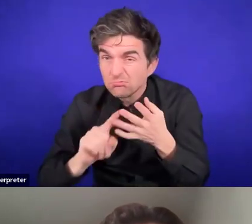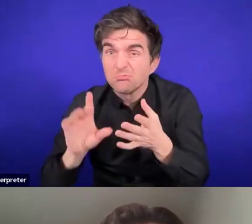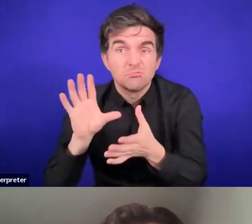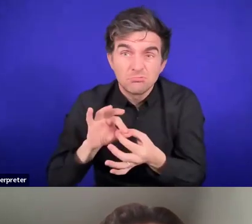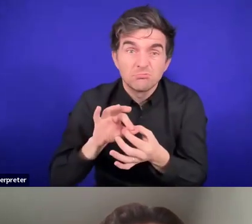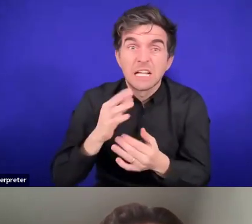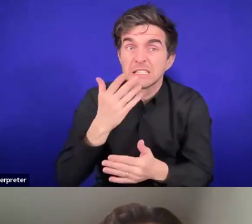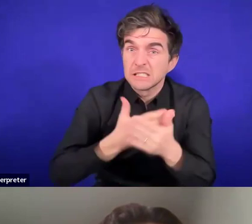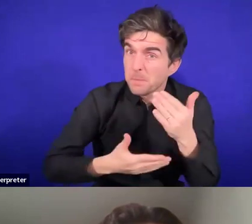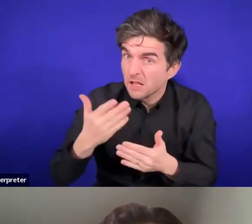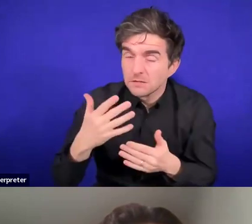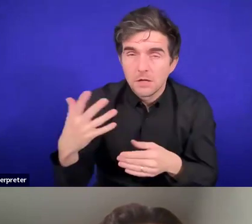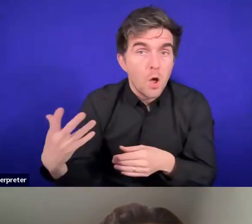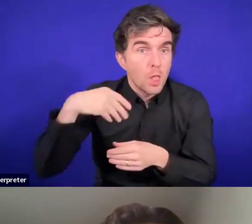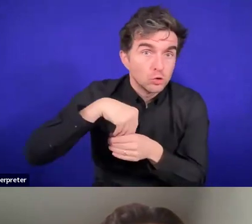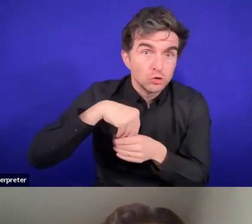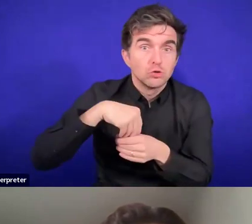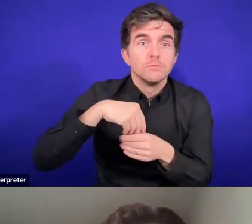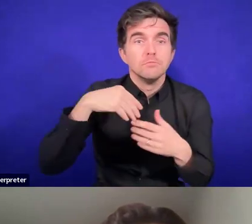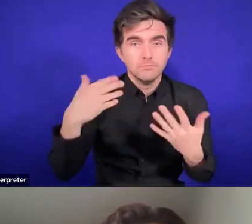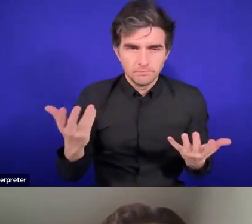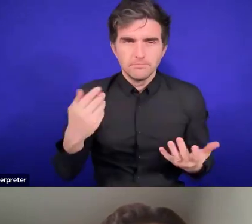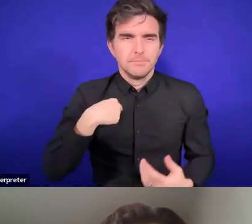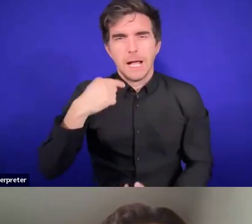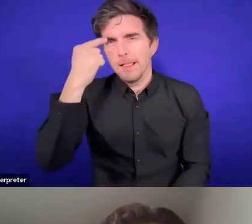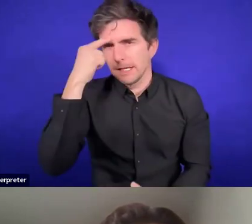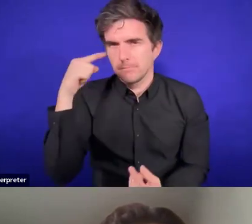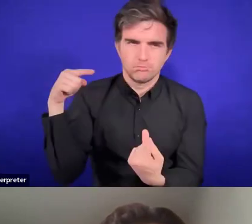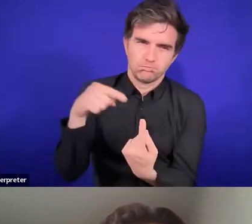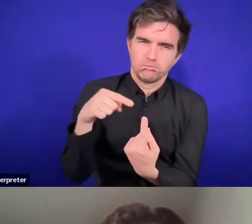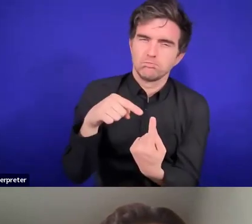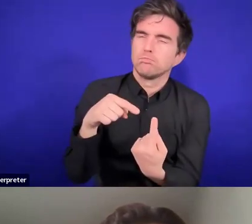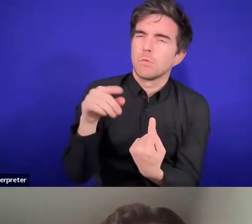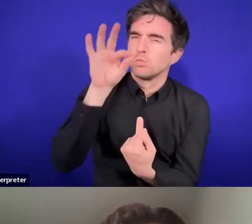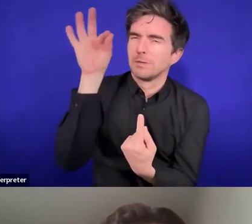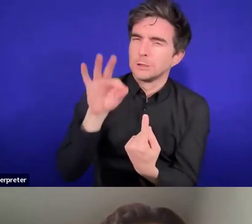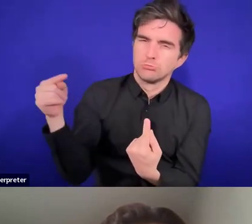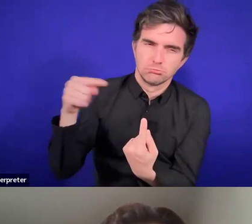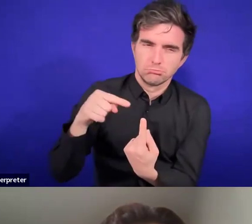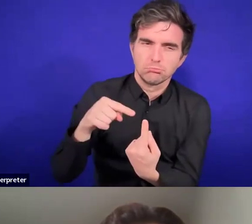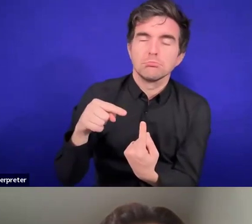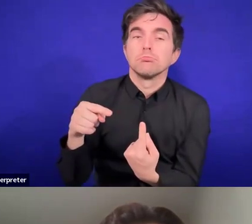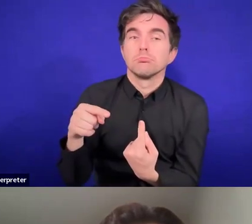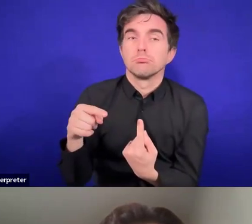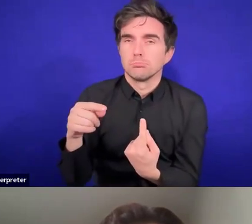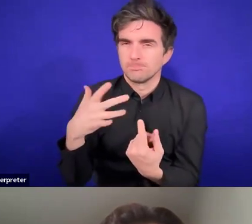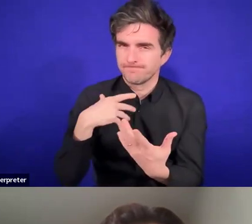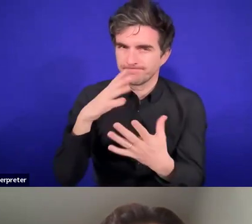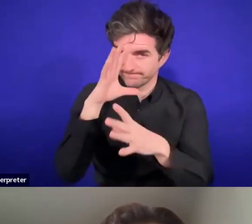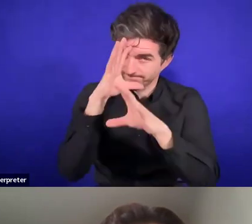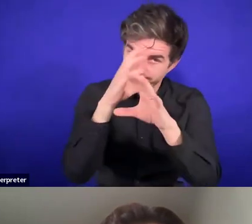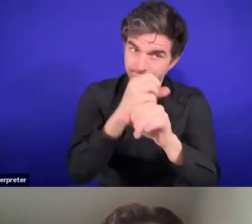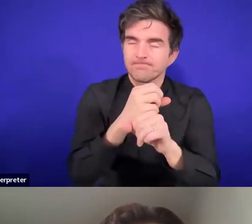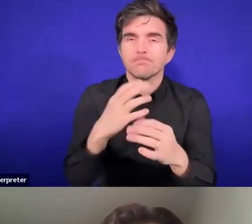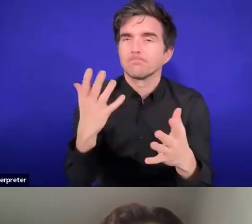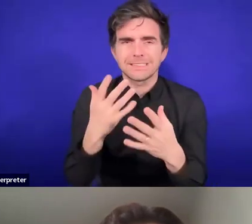question. And I guess the focus was on kind of priorities in that regard, given that we know that financing is a